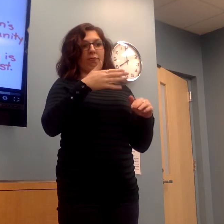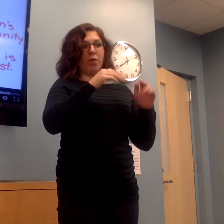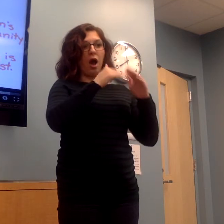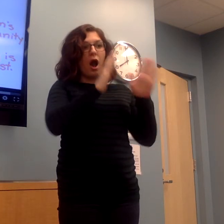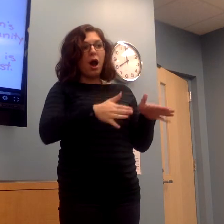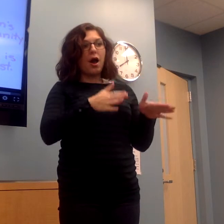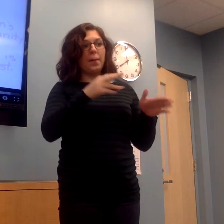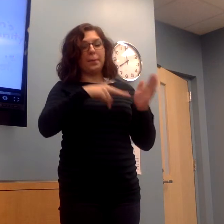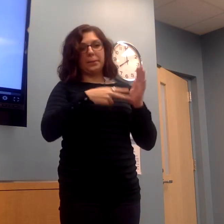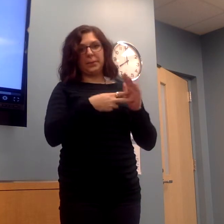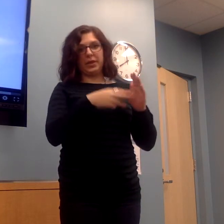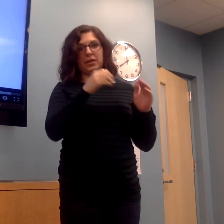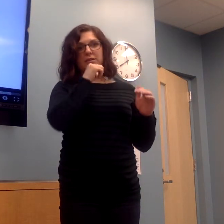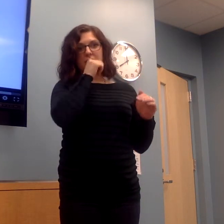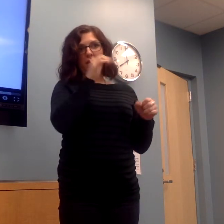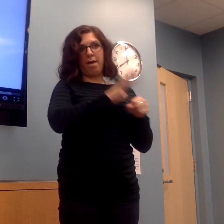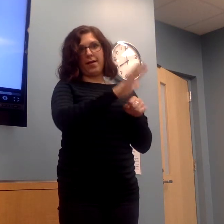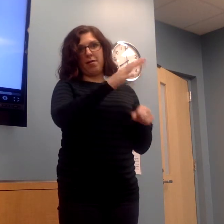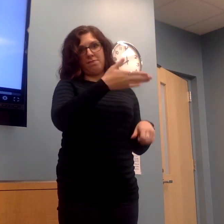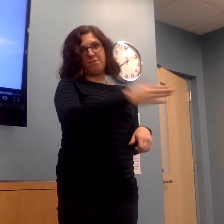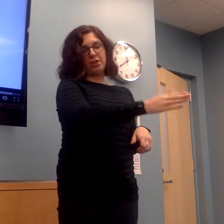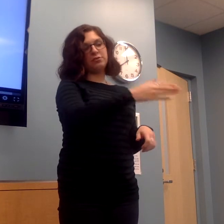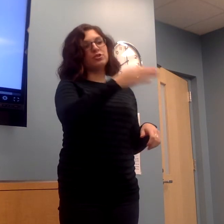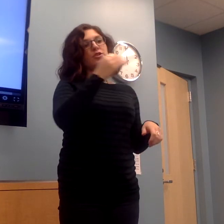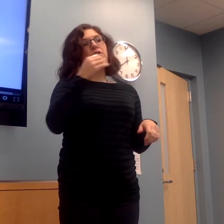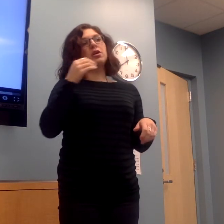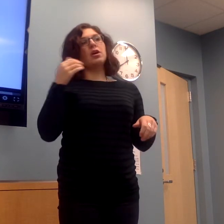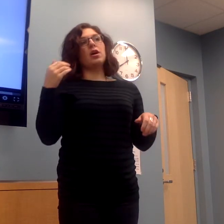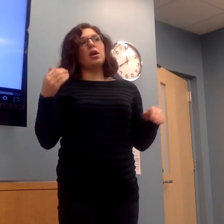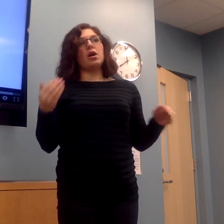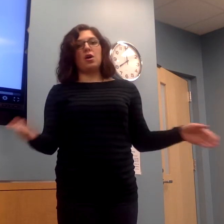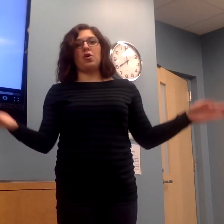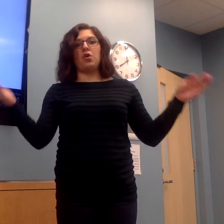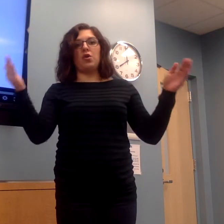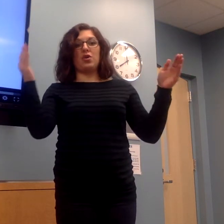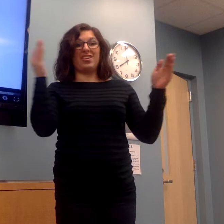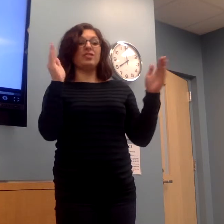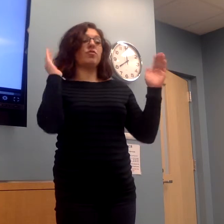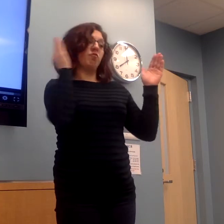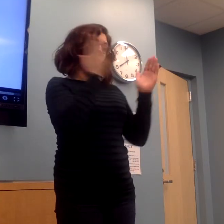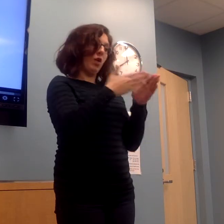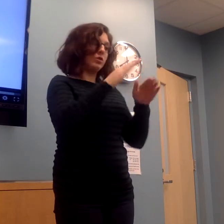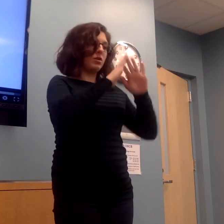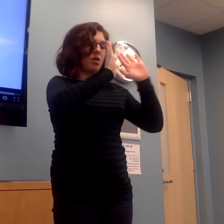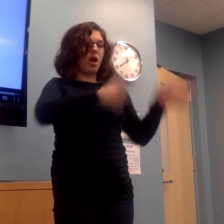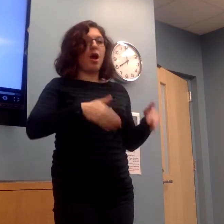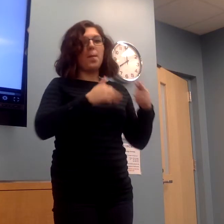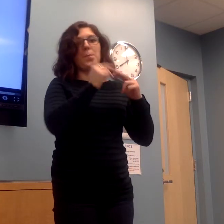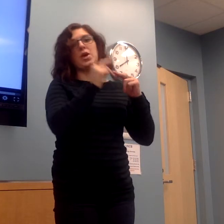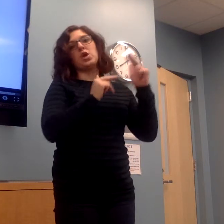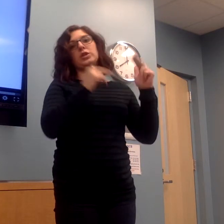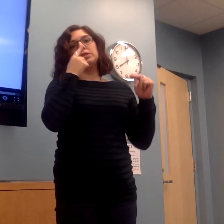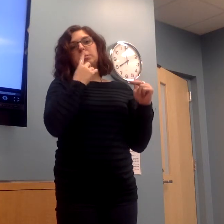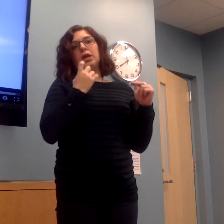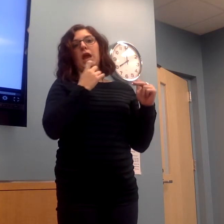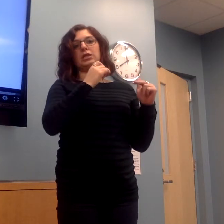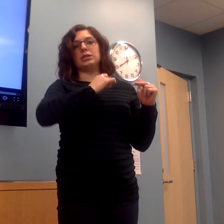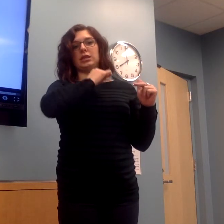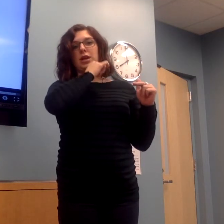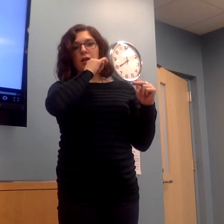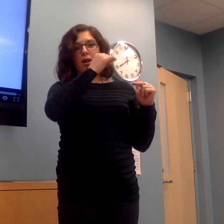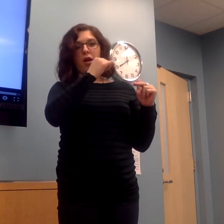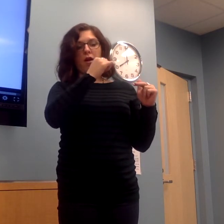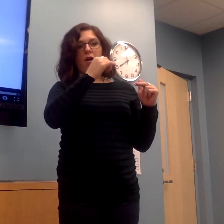Ricardo, Skipper should devote himself and his resources solely to producing huts. If he uses all 2,000 hours on hut